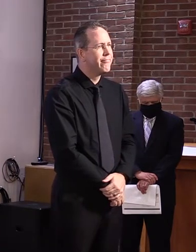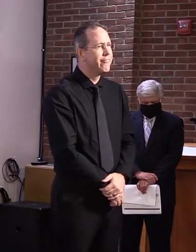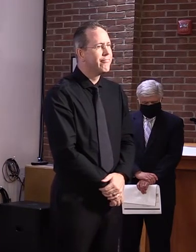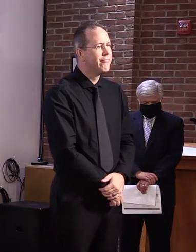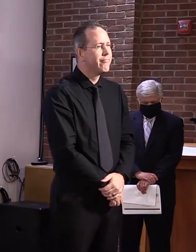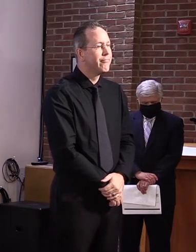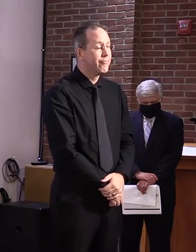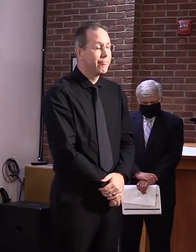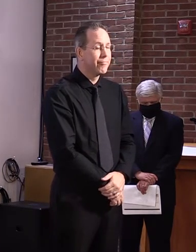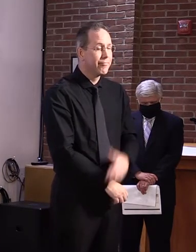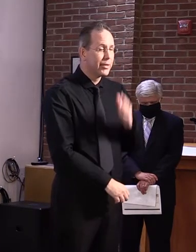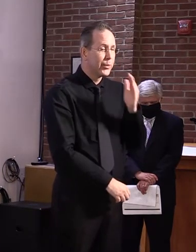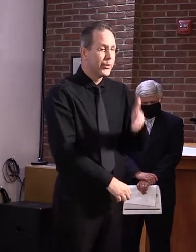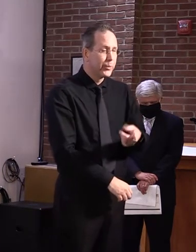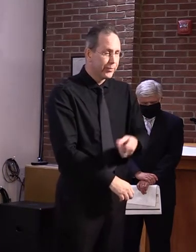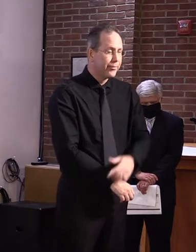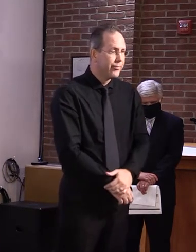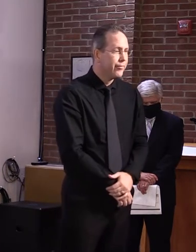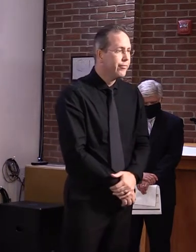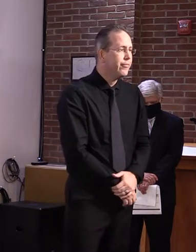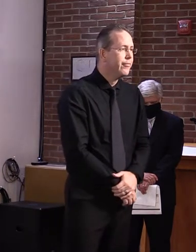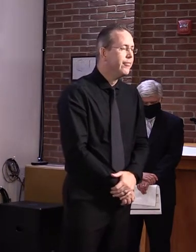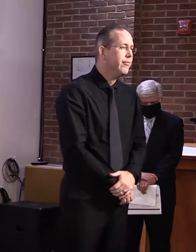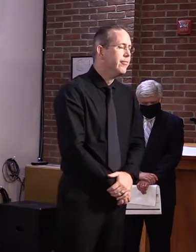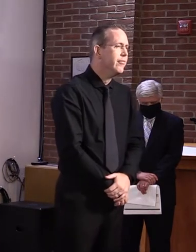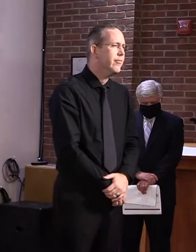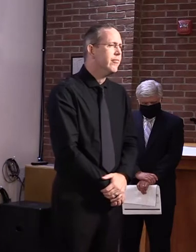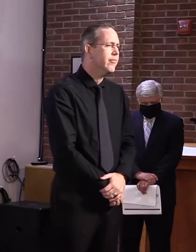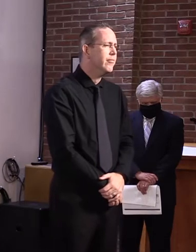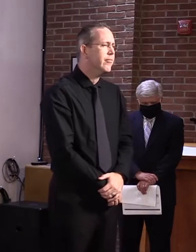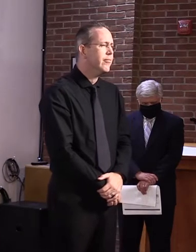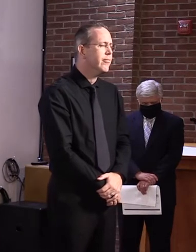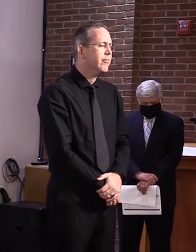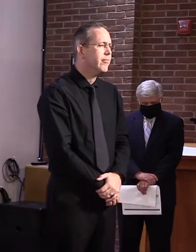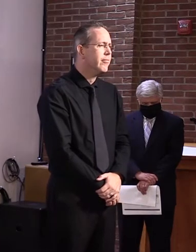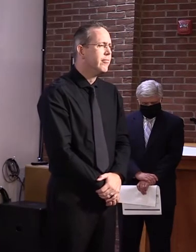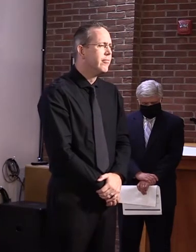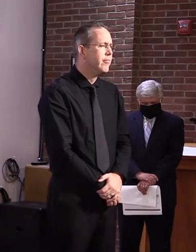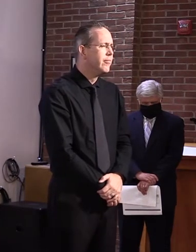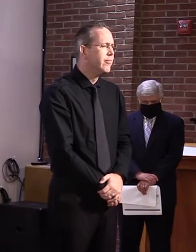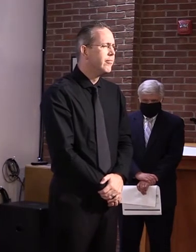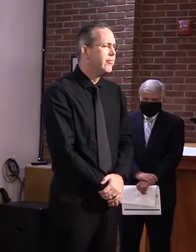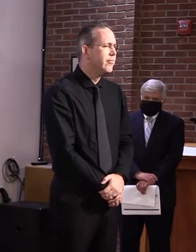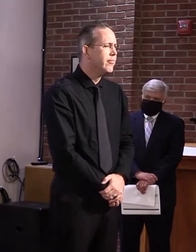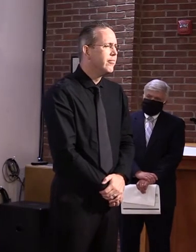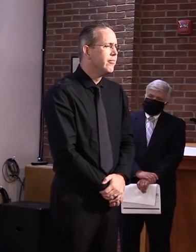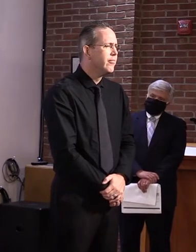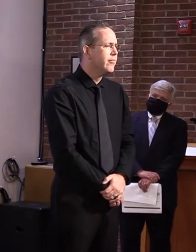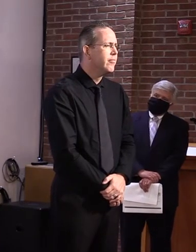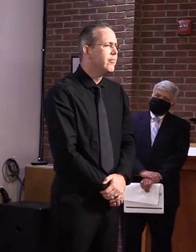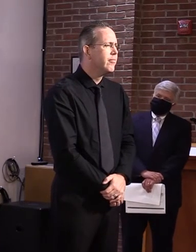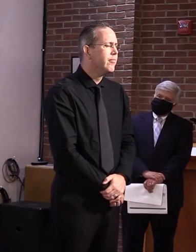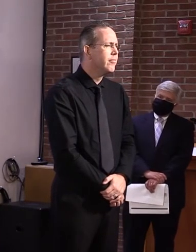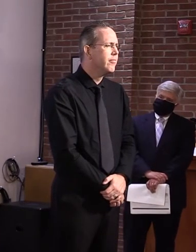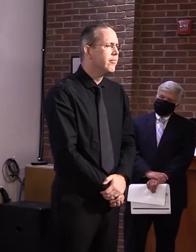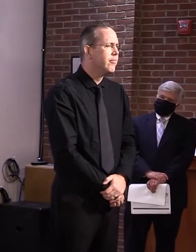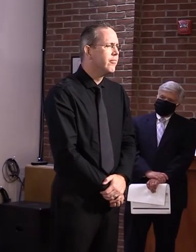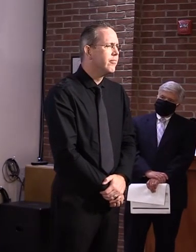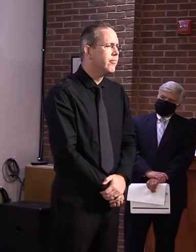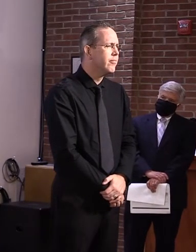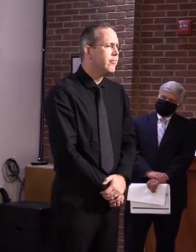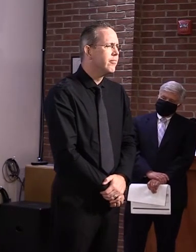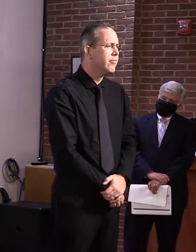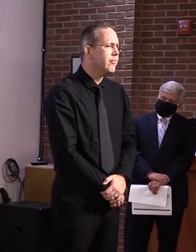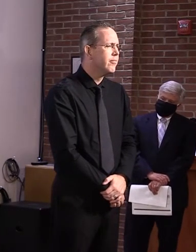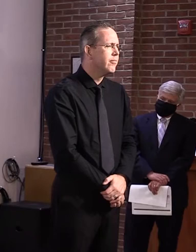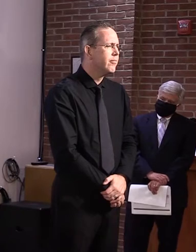Hi, so what I'm hearing for the college reopening plan in terms of containing potential outbreaks is